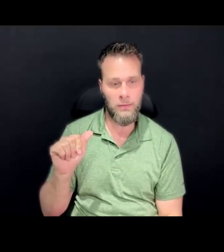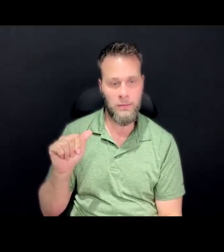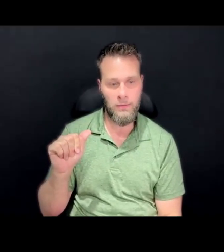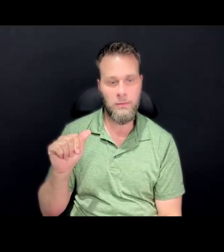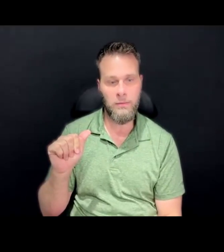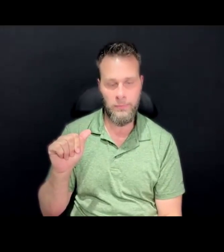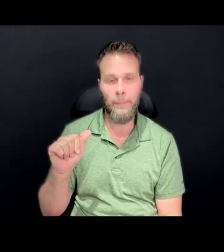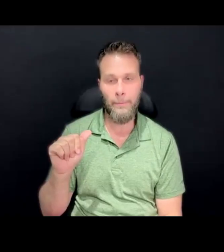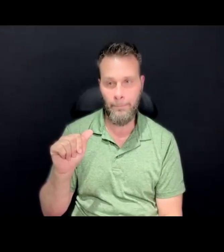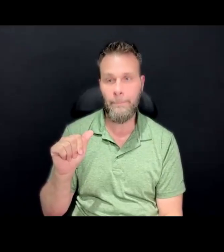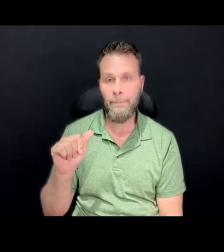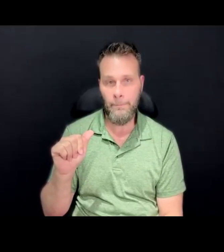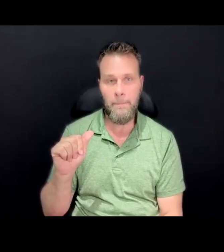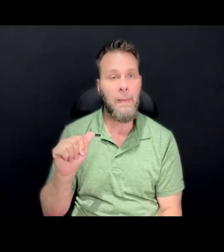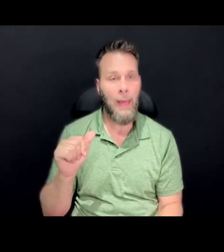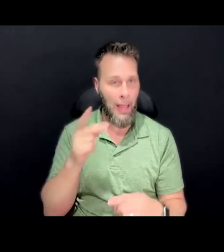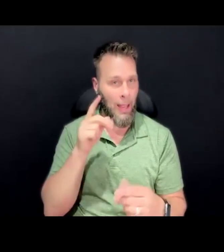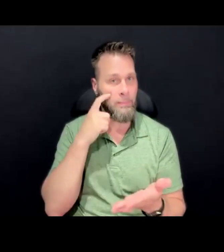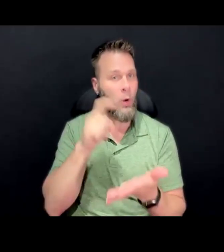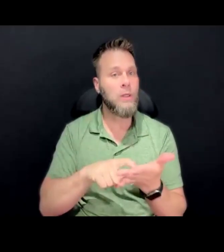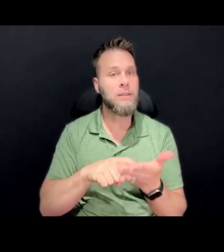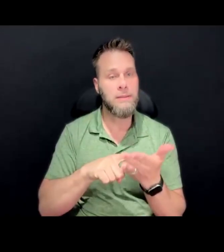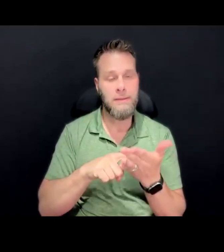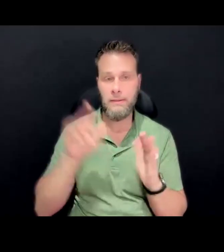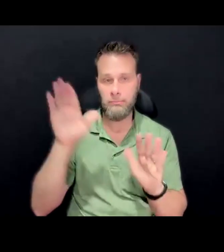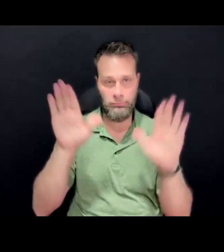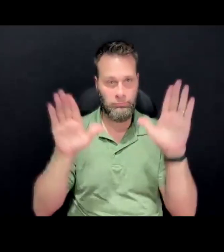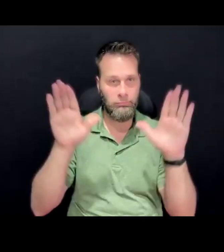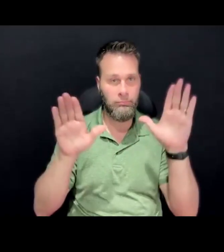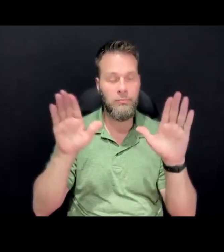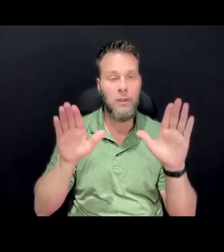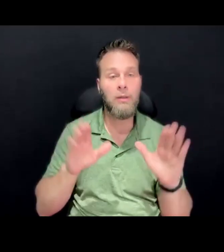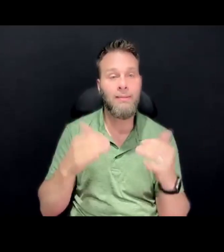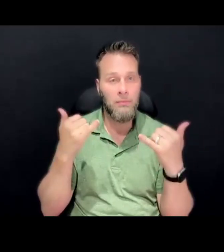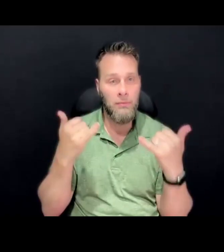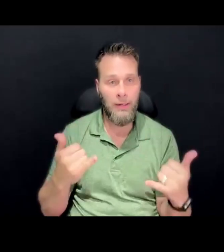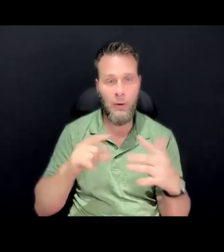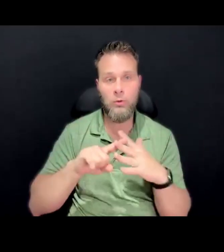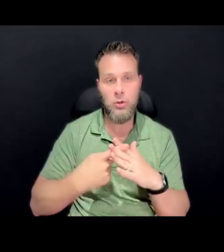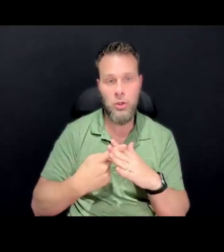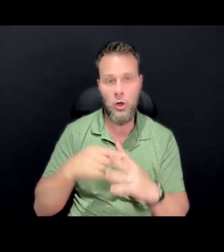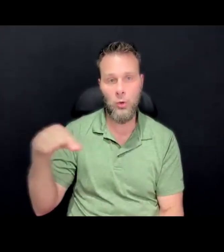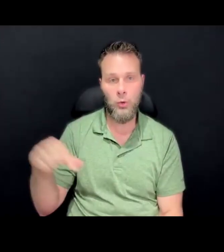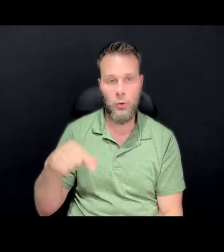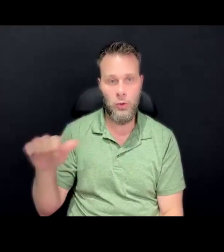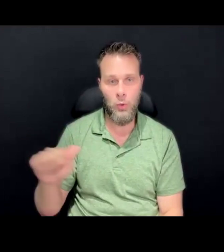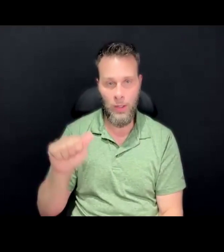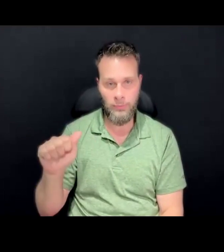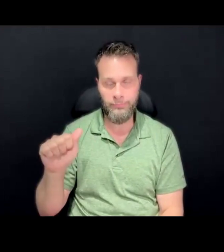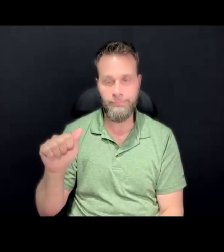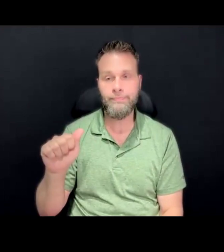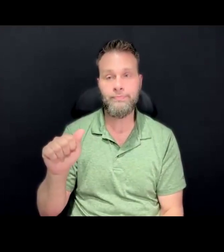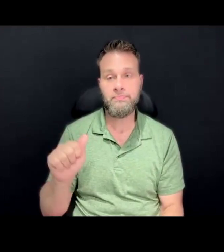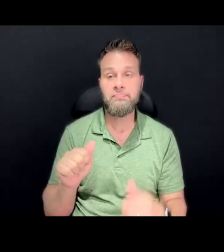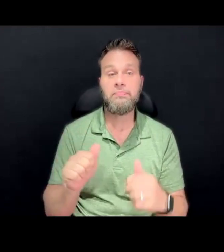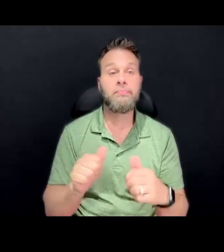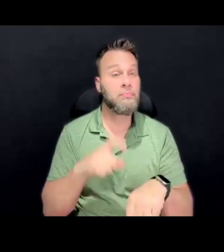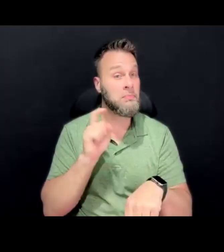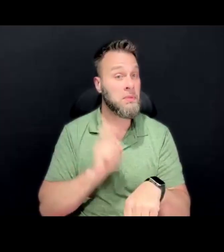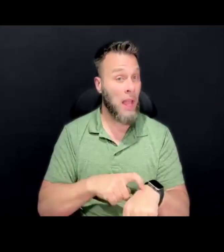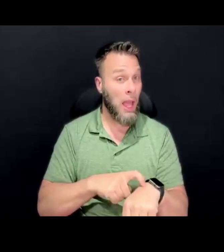already. We will now begin the Q&A portion of the webinar. We will take as many questions as time